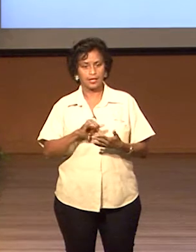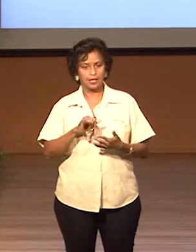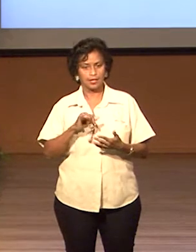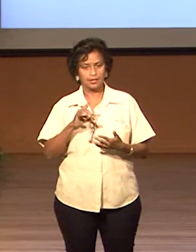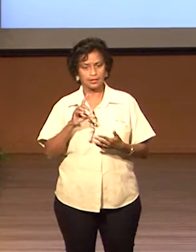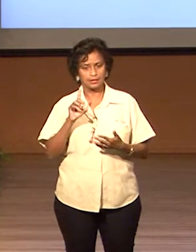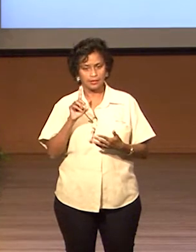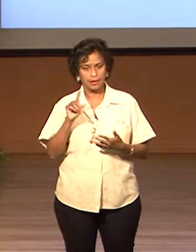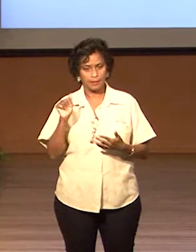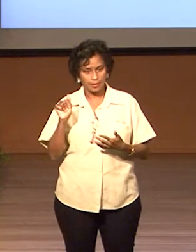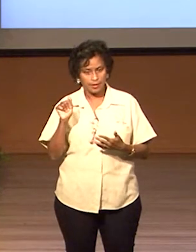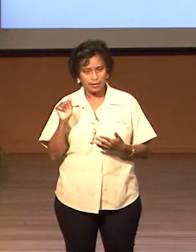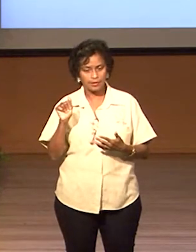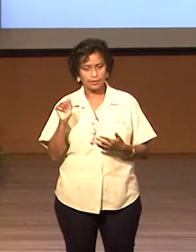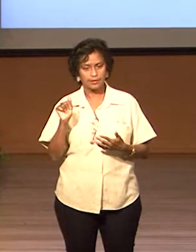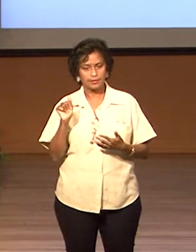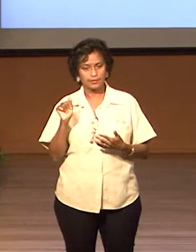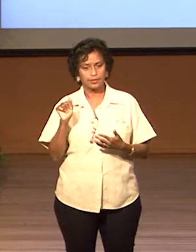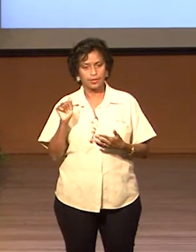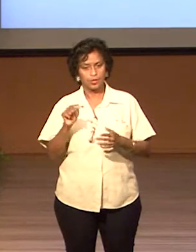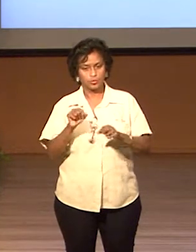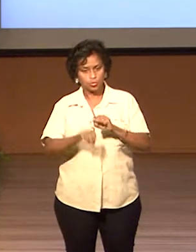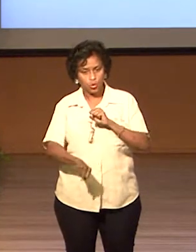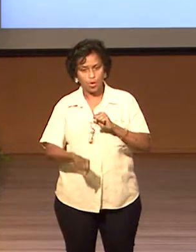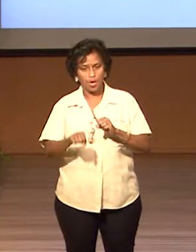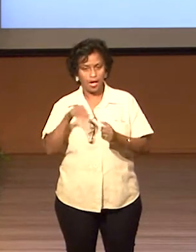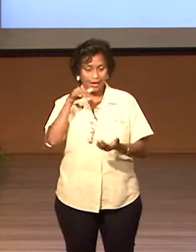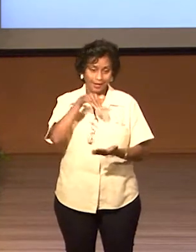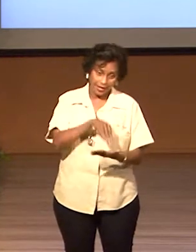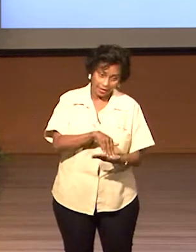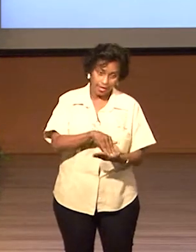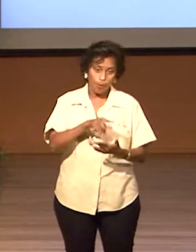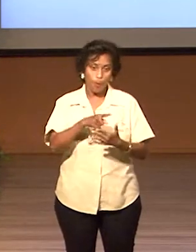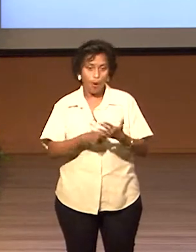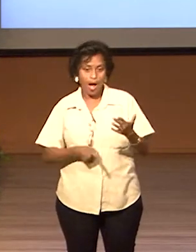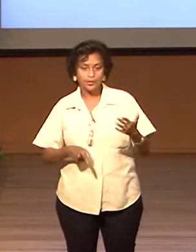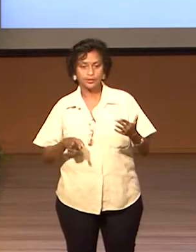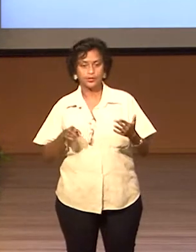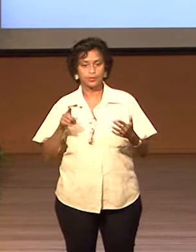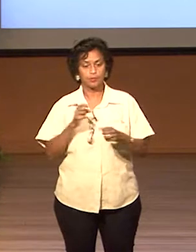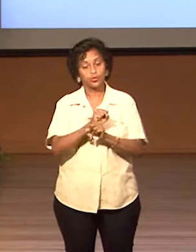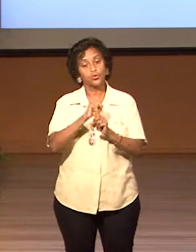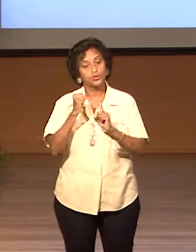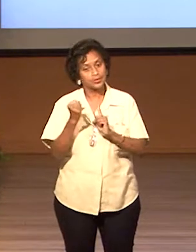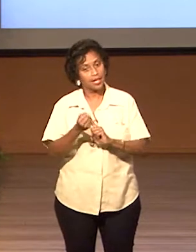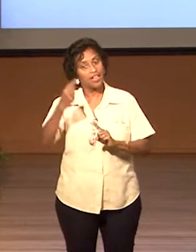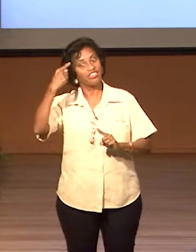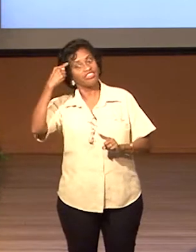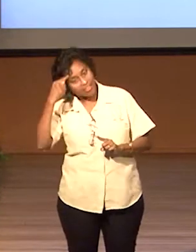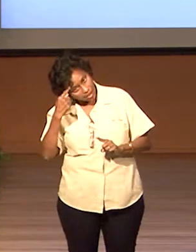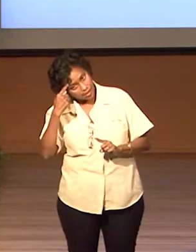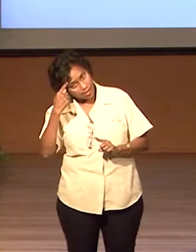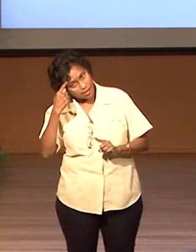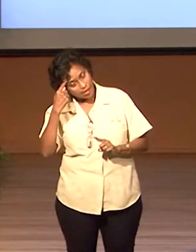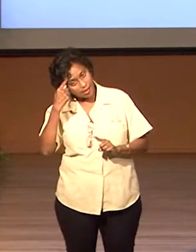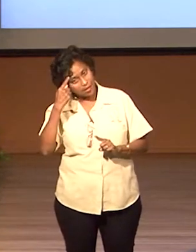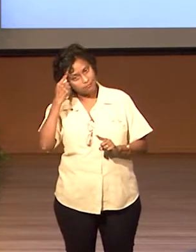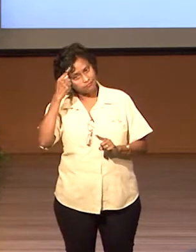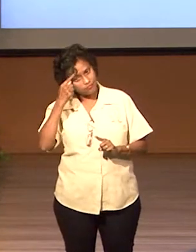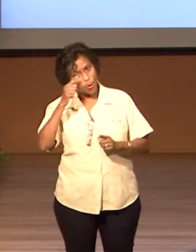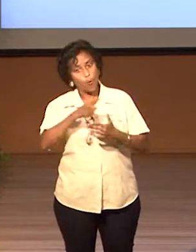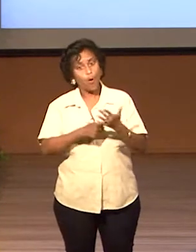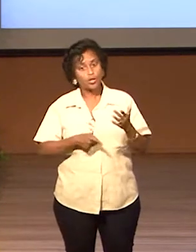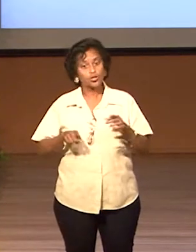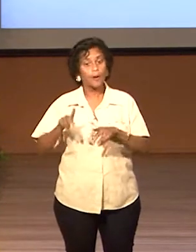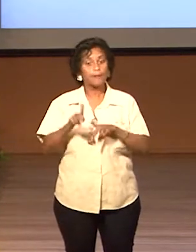is also a reflection of the society and the expectations of the society with regard to what people are able to do, and